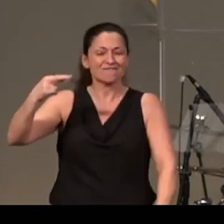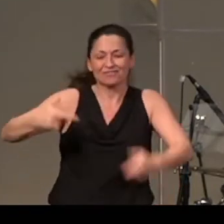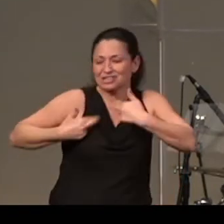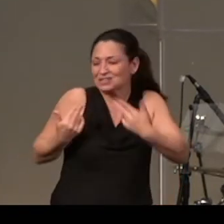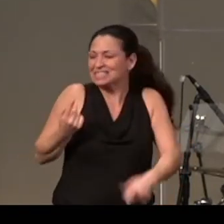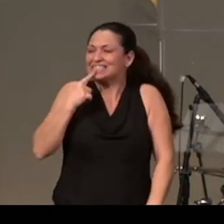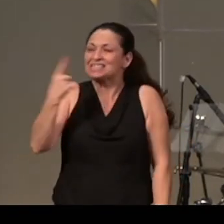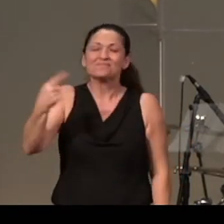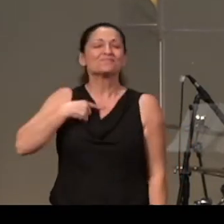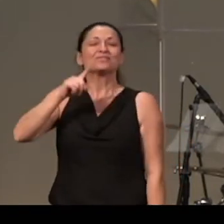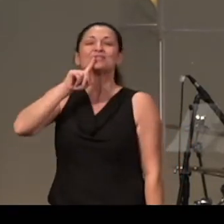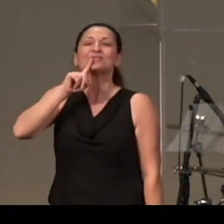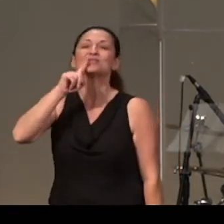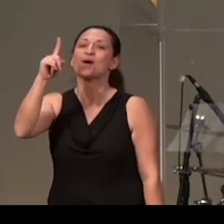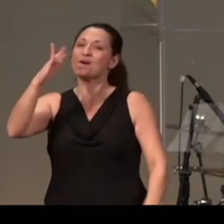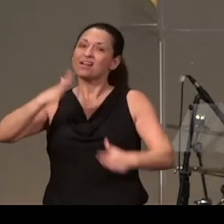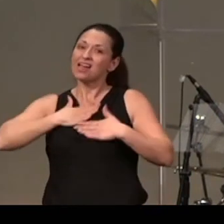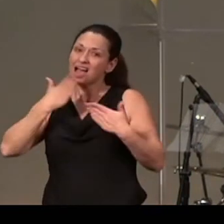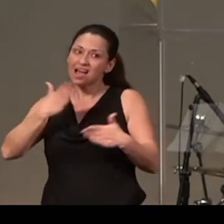so glad.